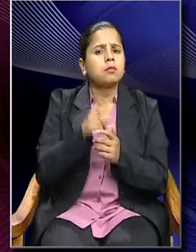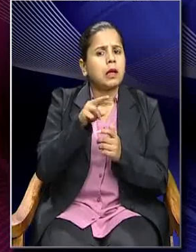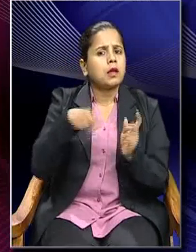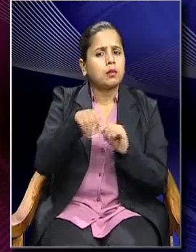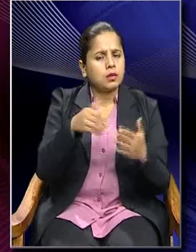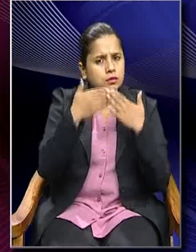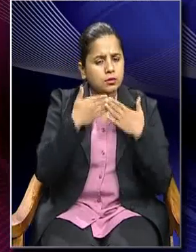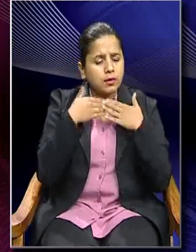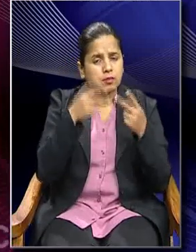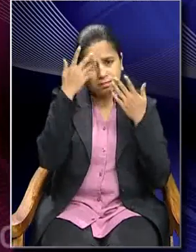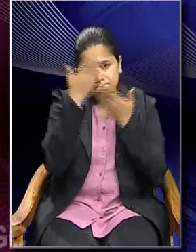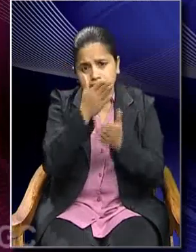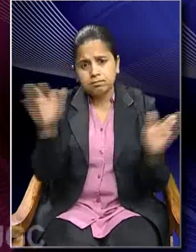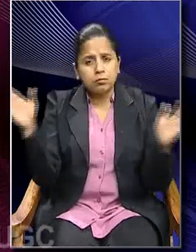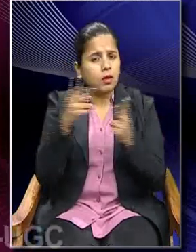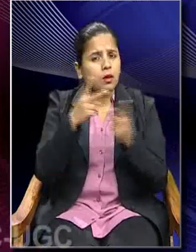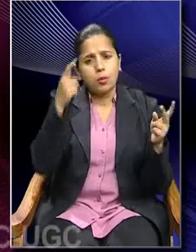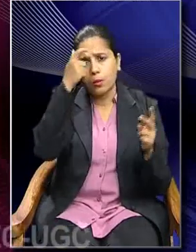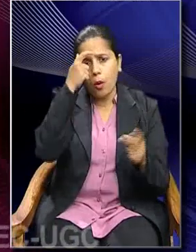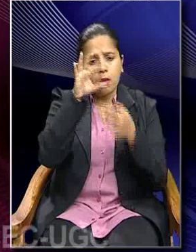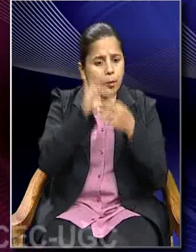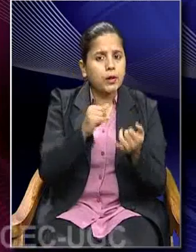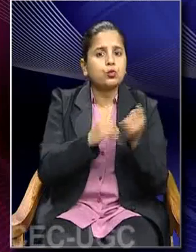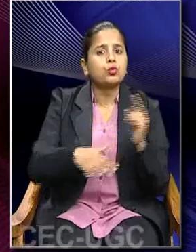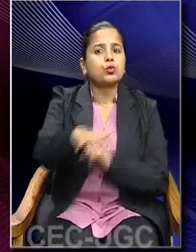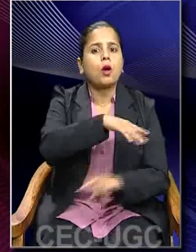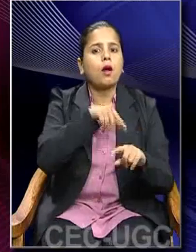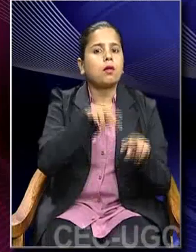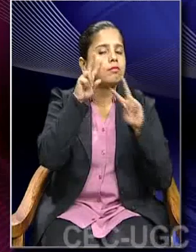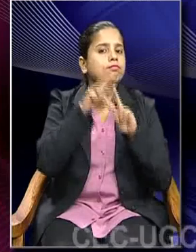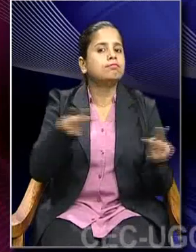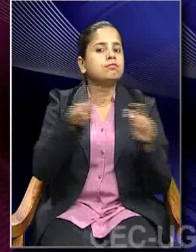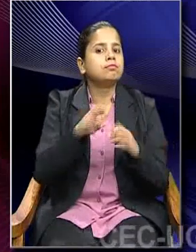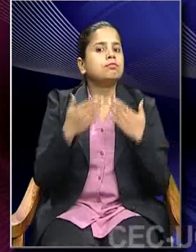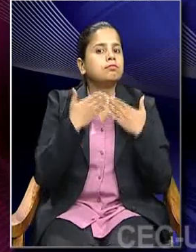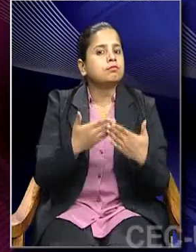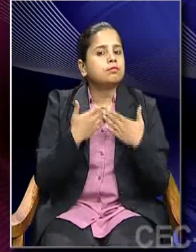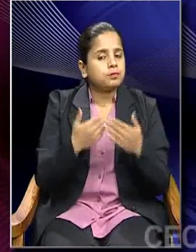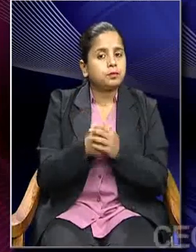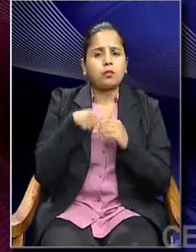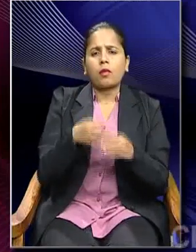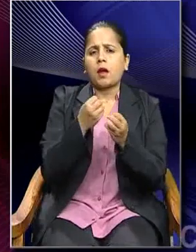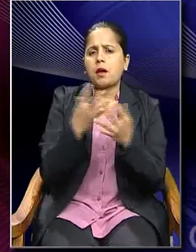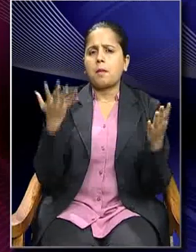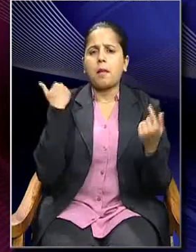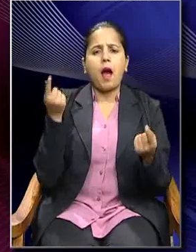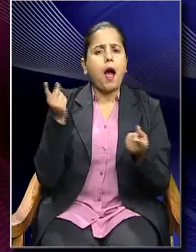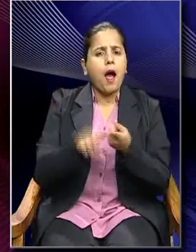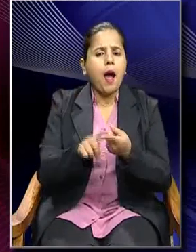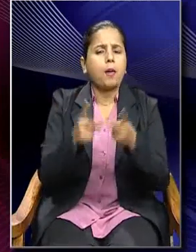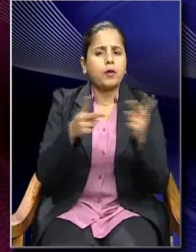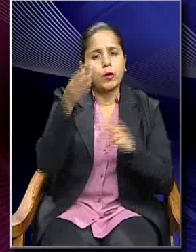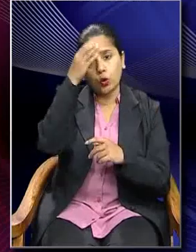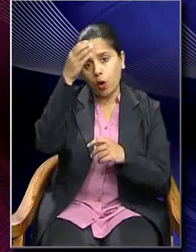a wide range of issues related to the society. So we have a number of recurring key